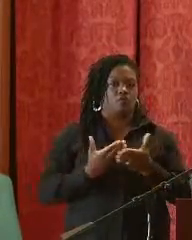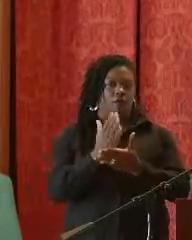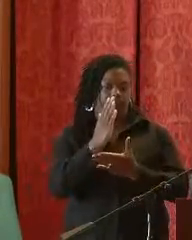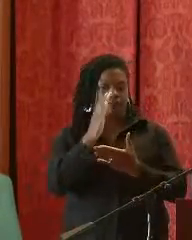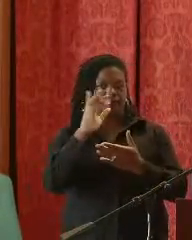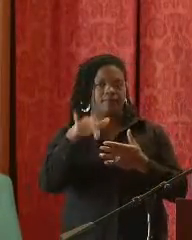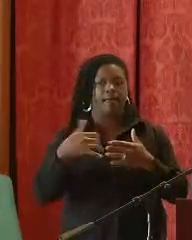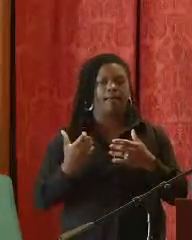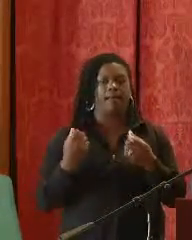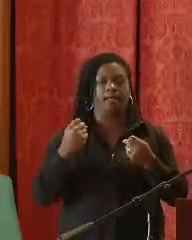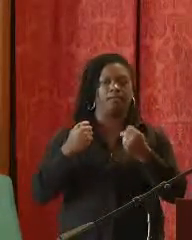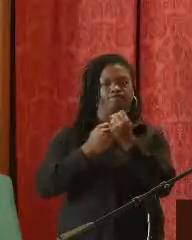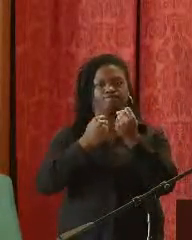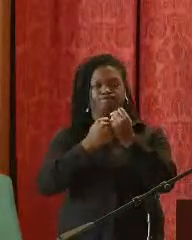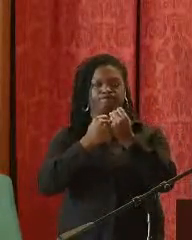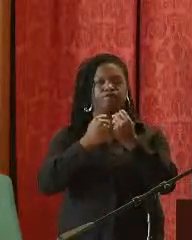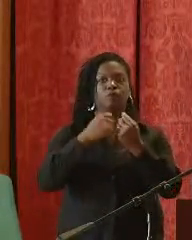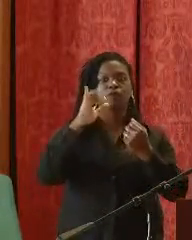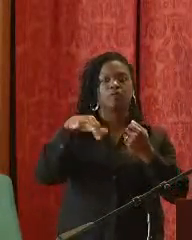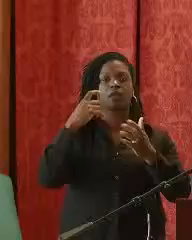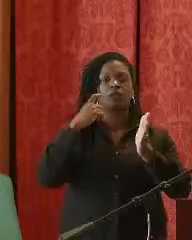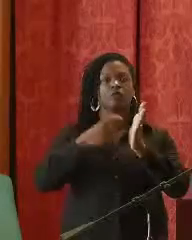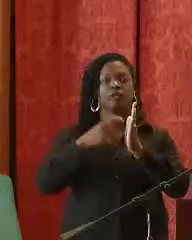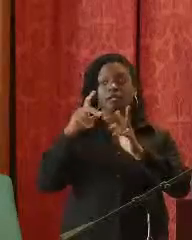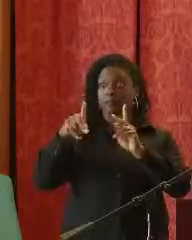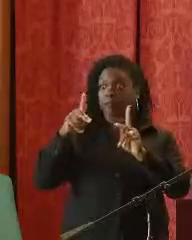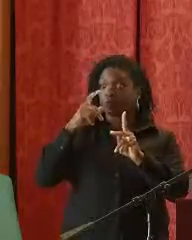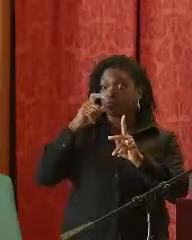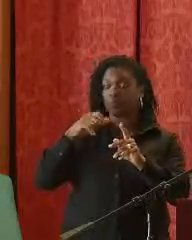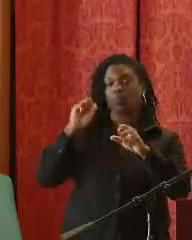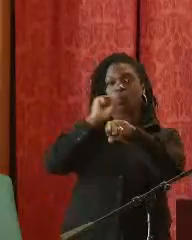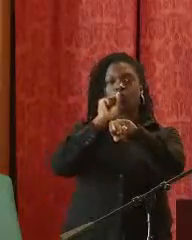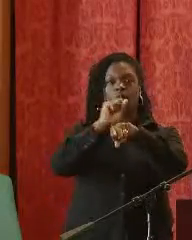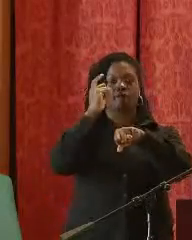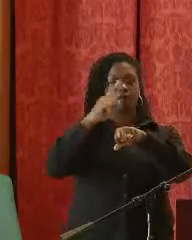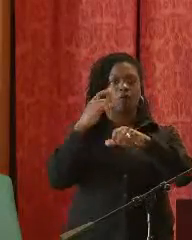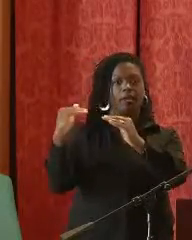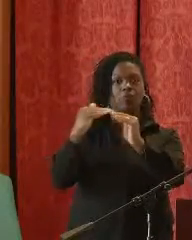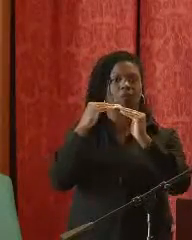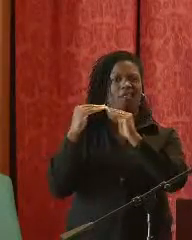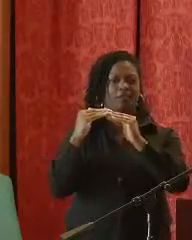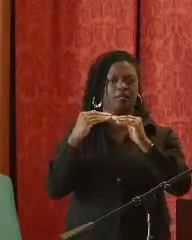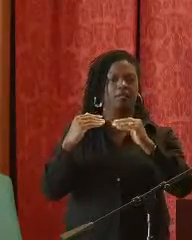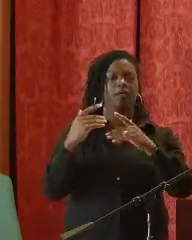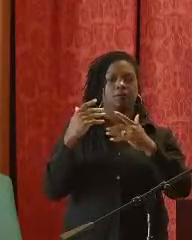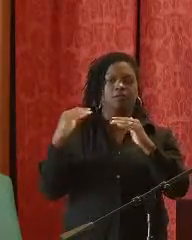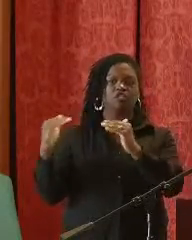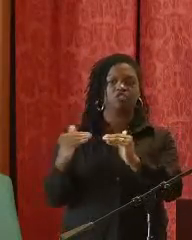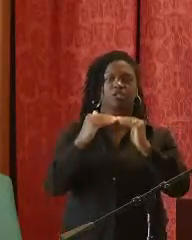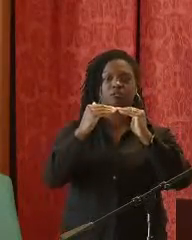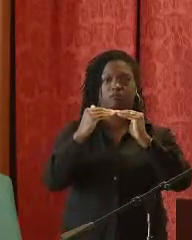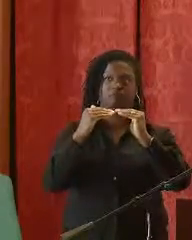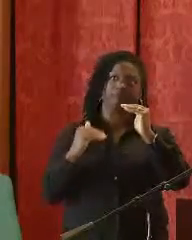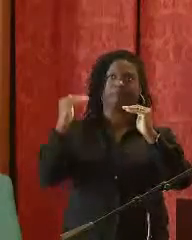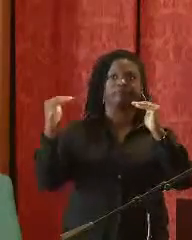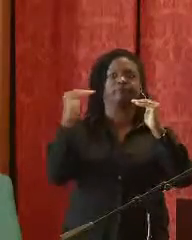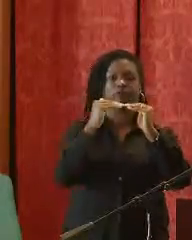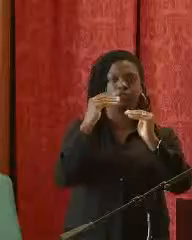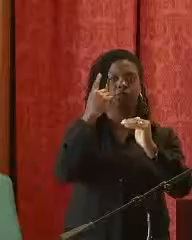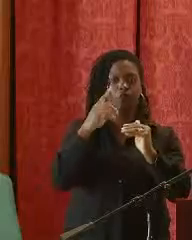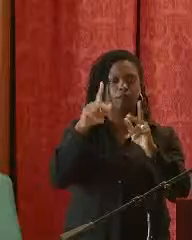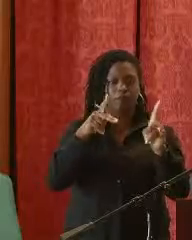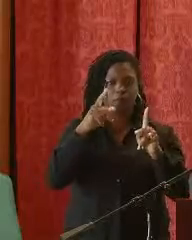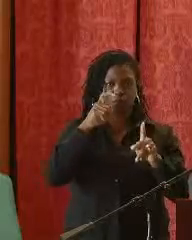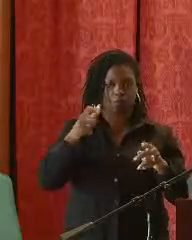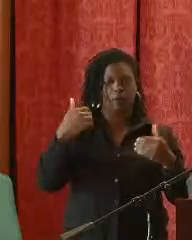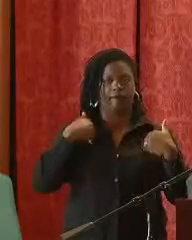in 1982 to recognize people who work for equality, justice, and dignity for people with disabilities. Ms. Barrett